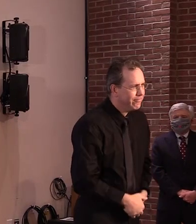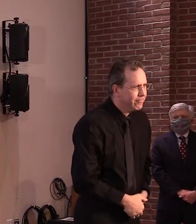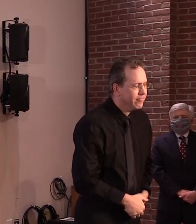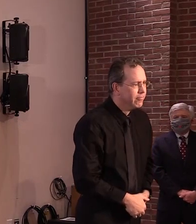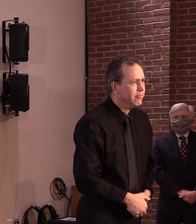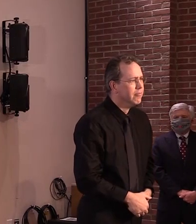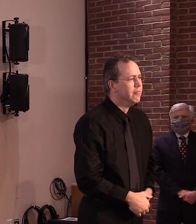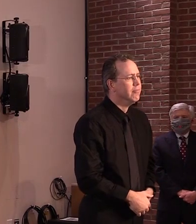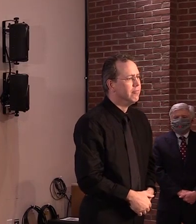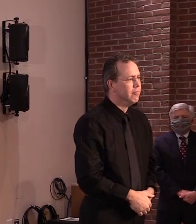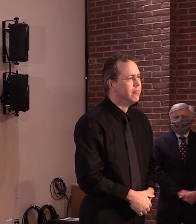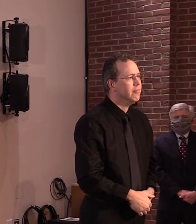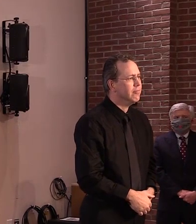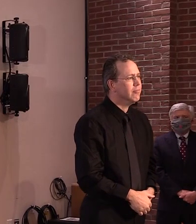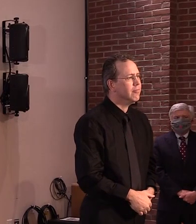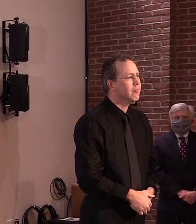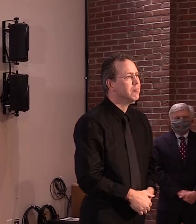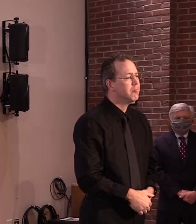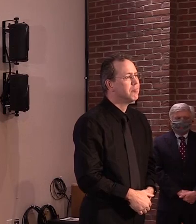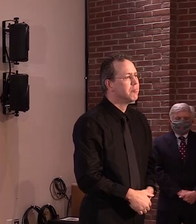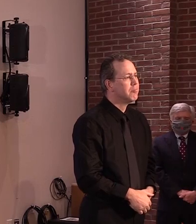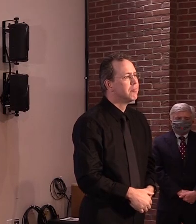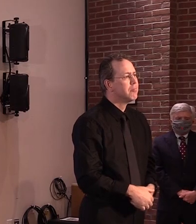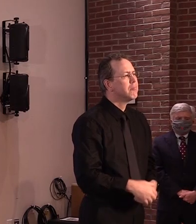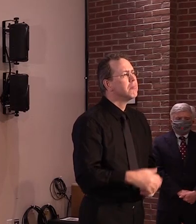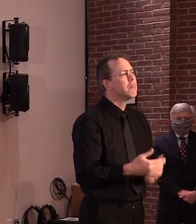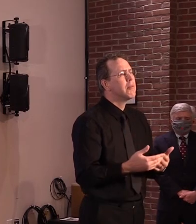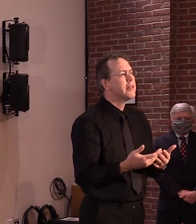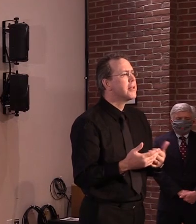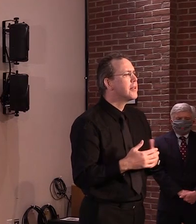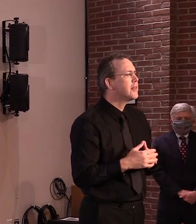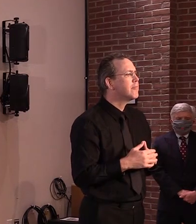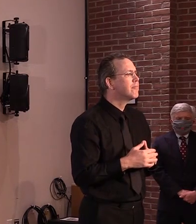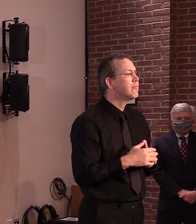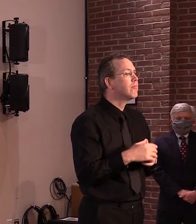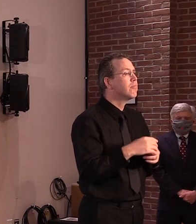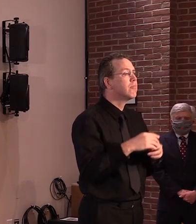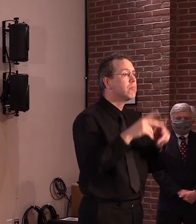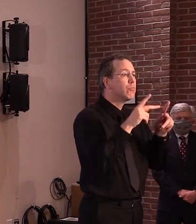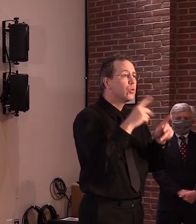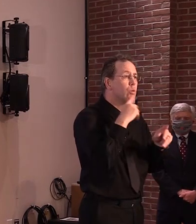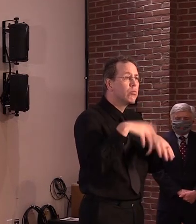the municipalities or whoever the sponsors of those activities should be trying to